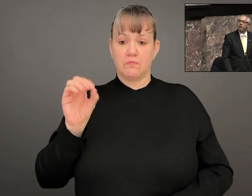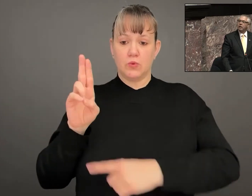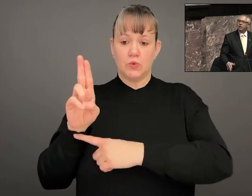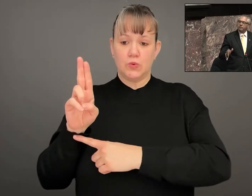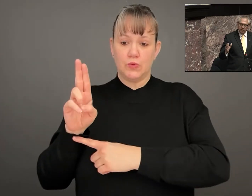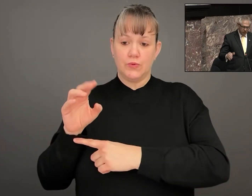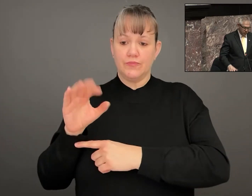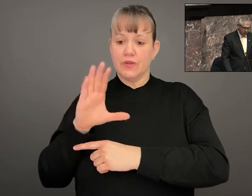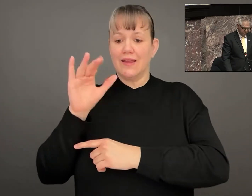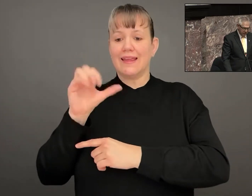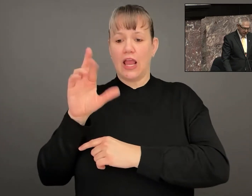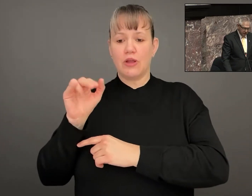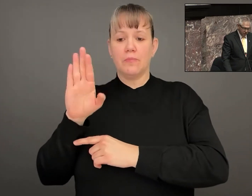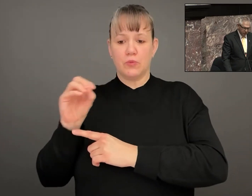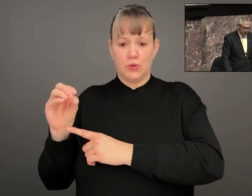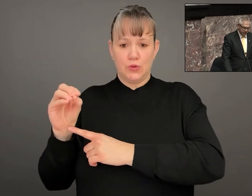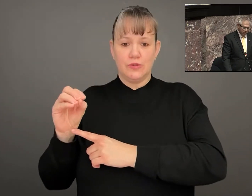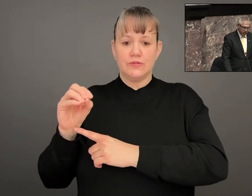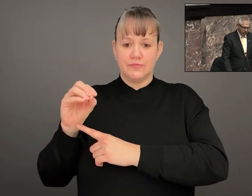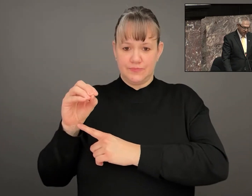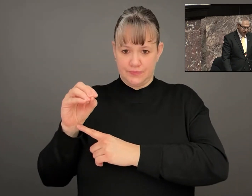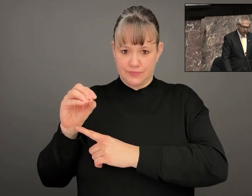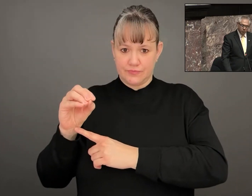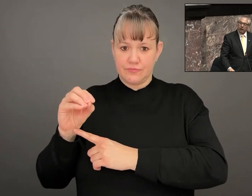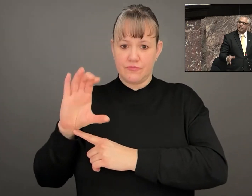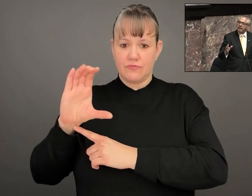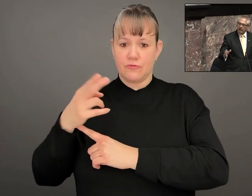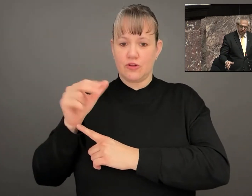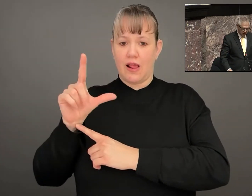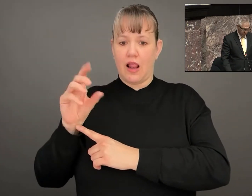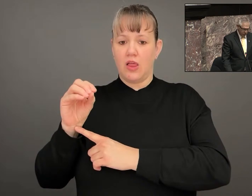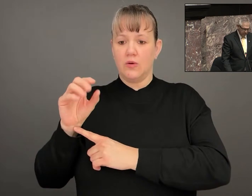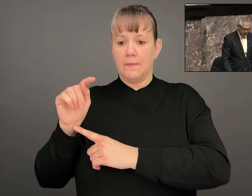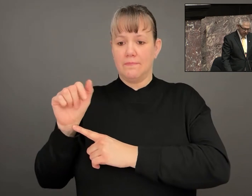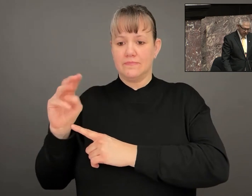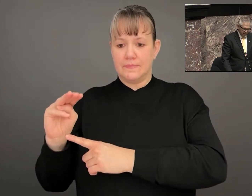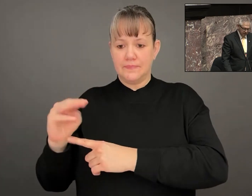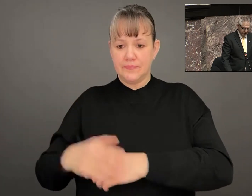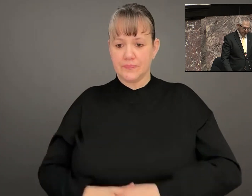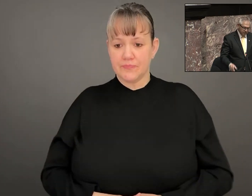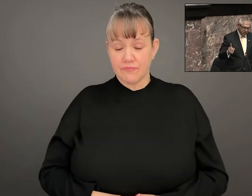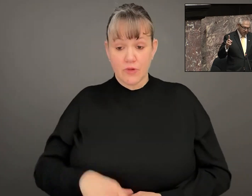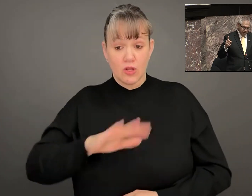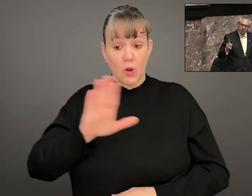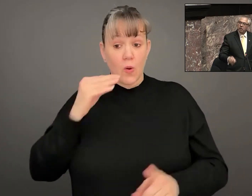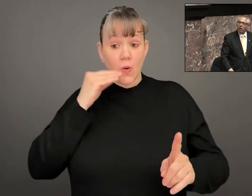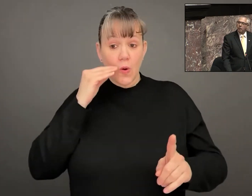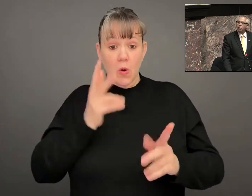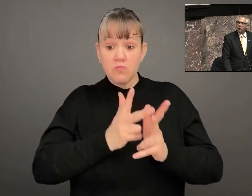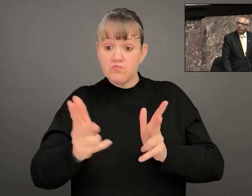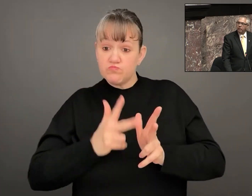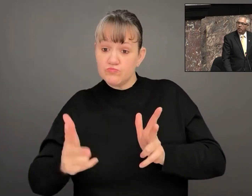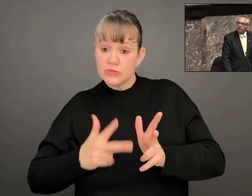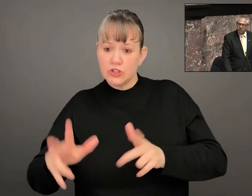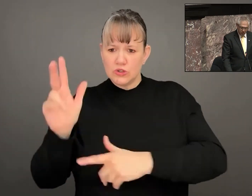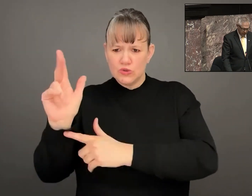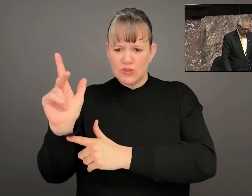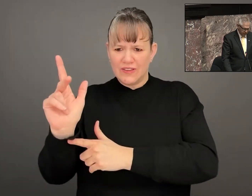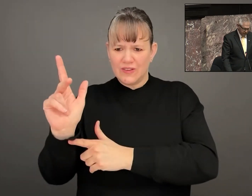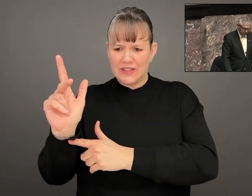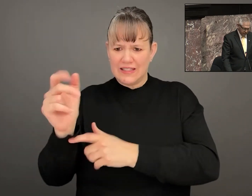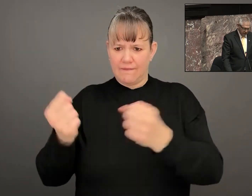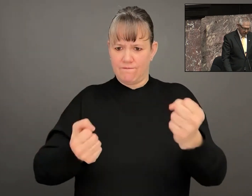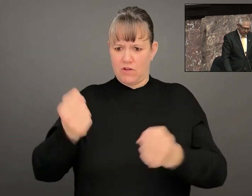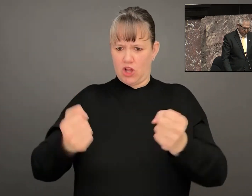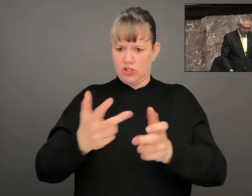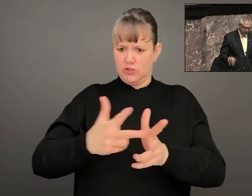yard filled with BC conservation officers wearing tactical equipment, some armed with assault